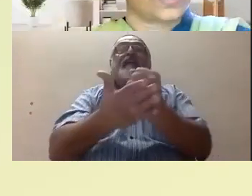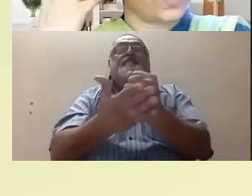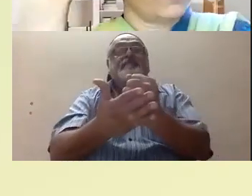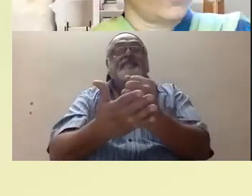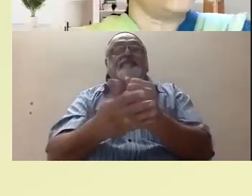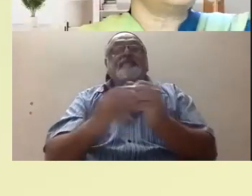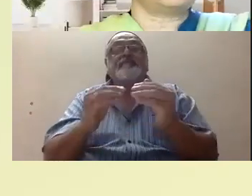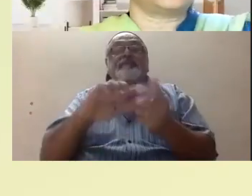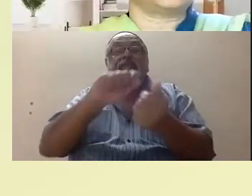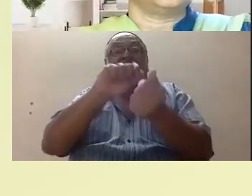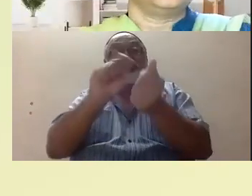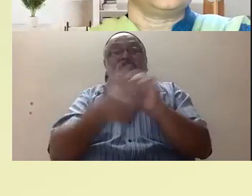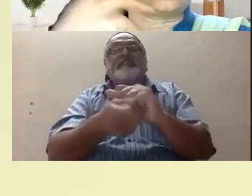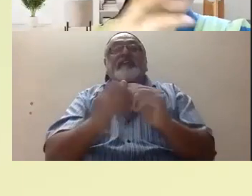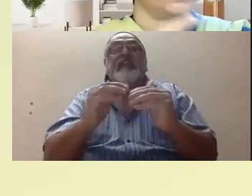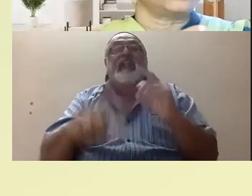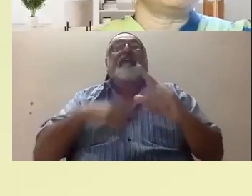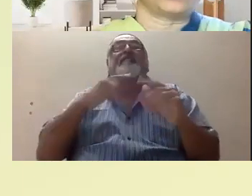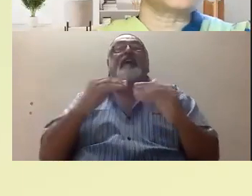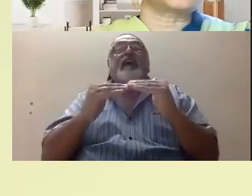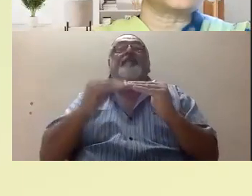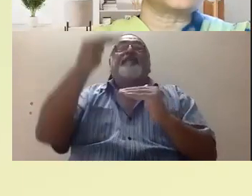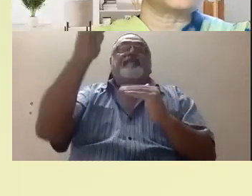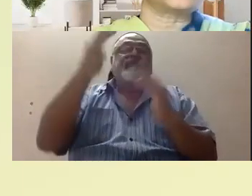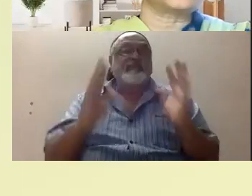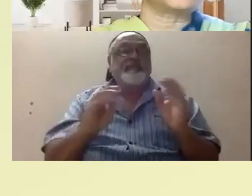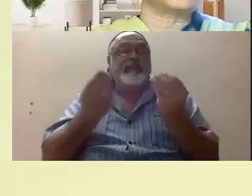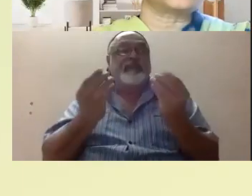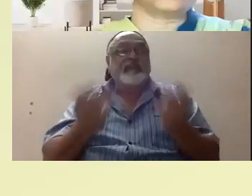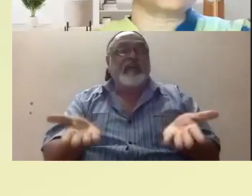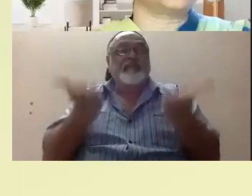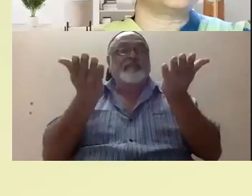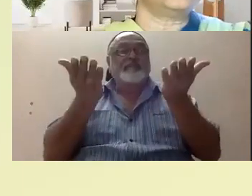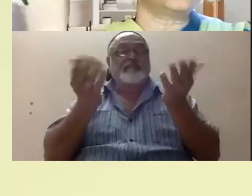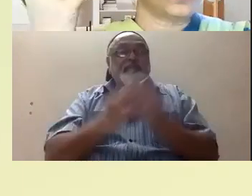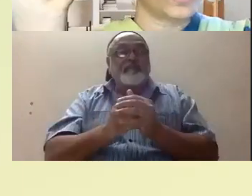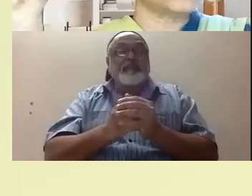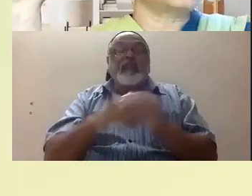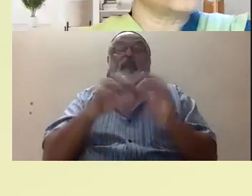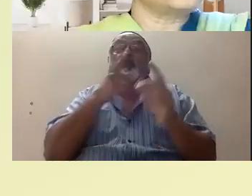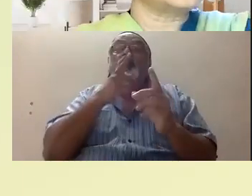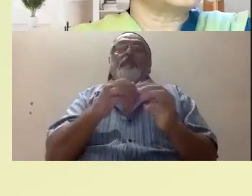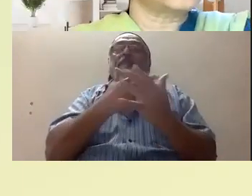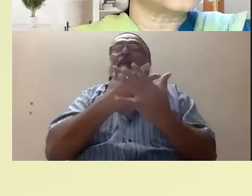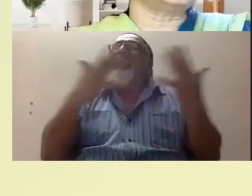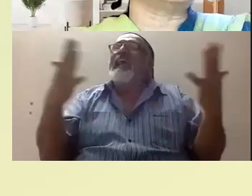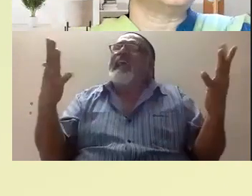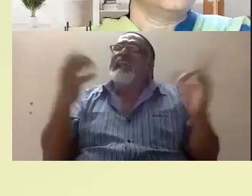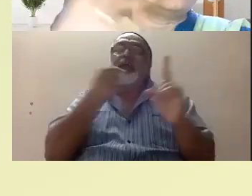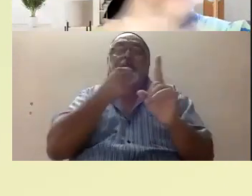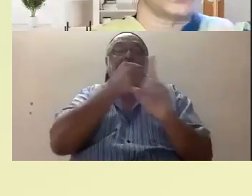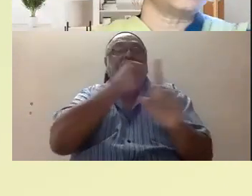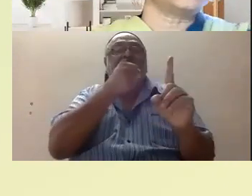has to have a value for money. It impacts large numbers. You know, it has a universal